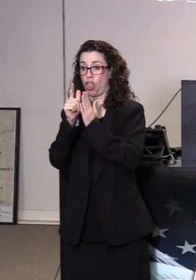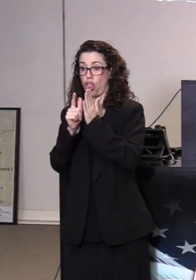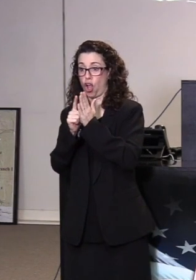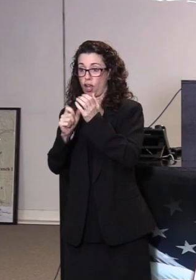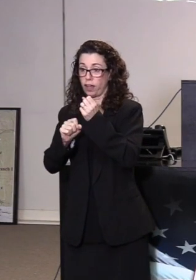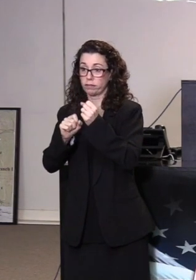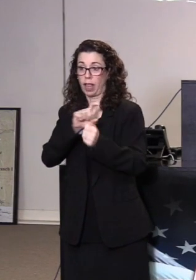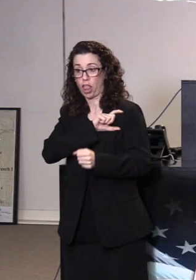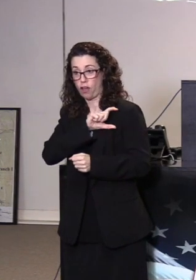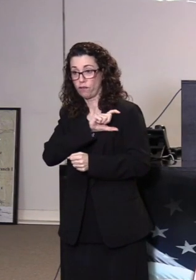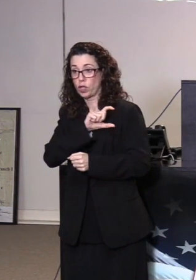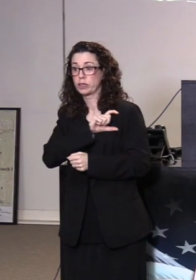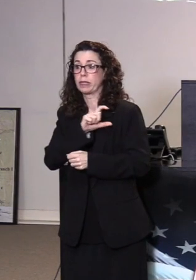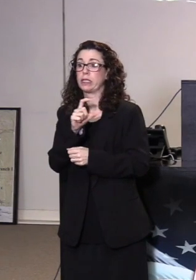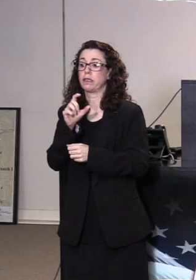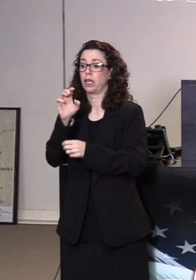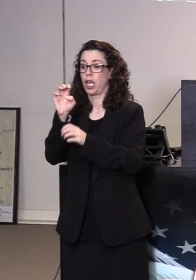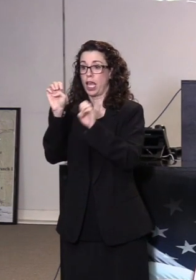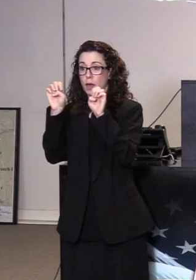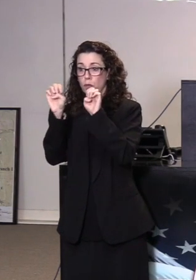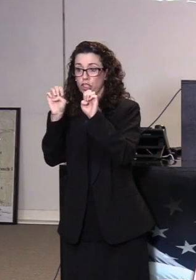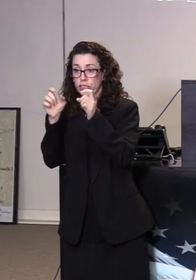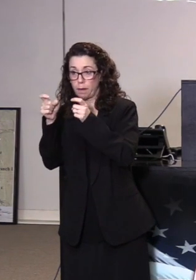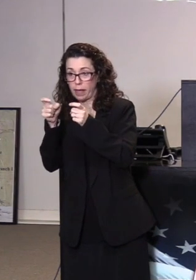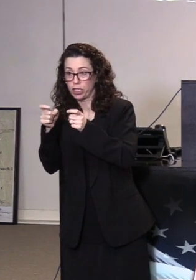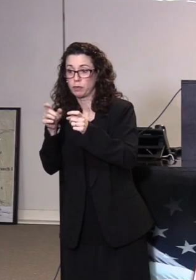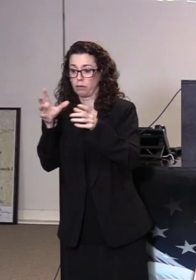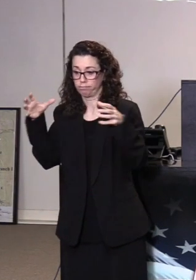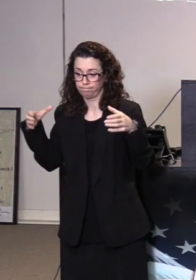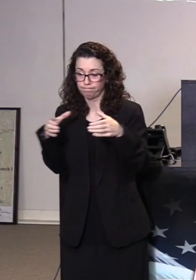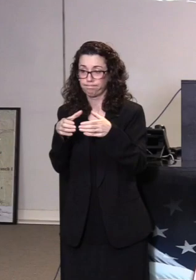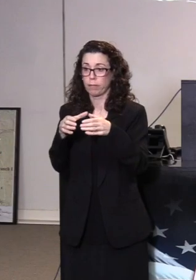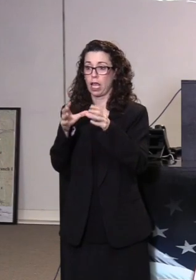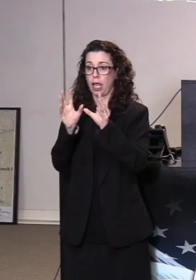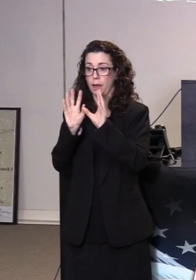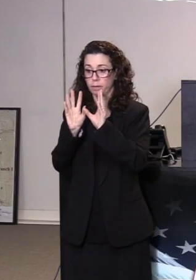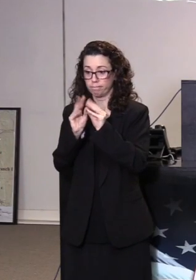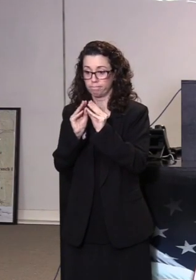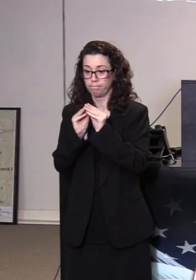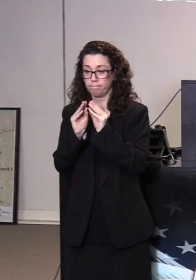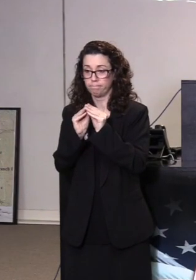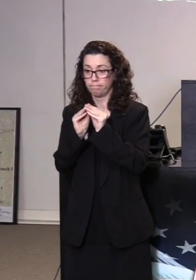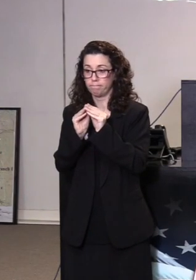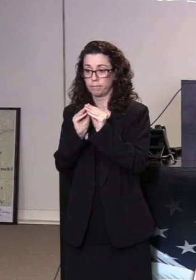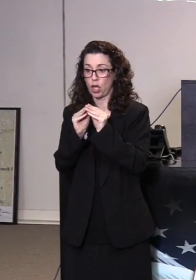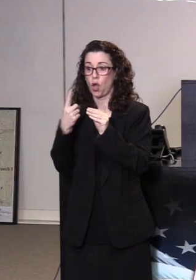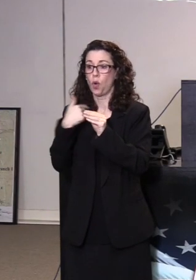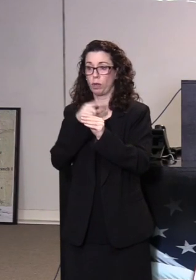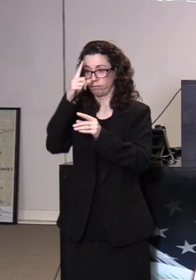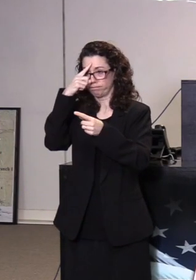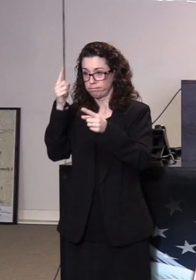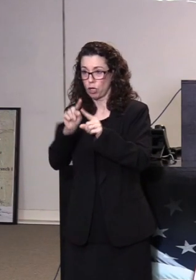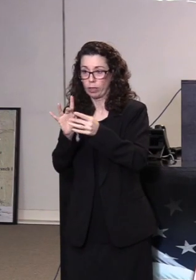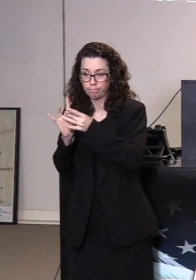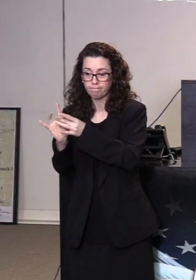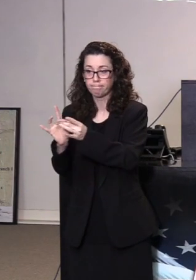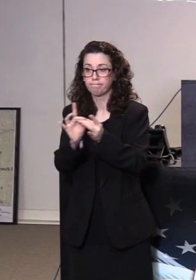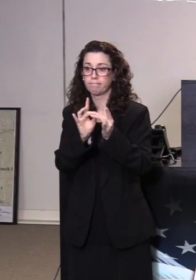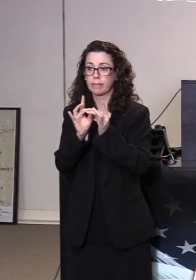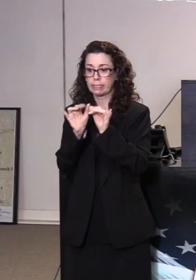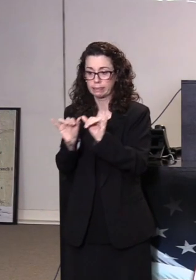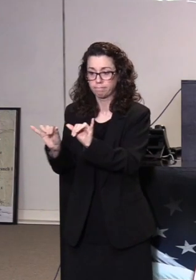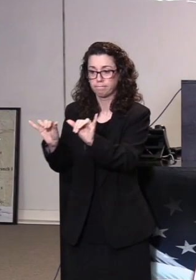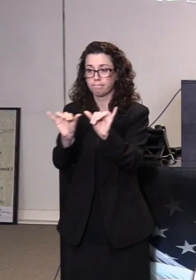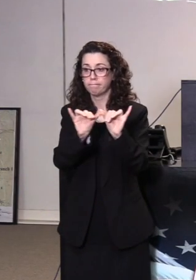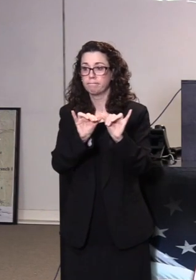join us in that group. And we met as a group and are unified on our position. Our office